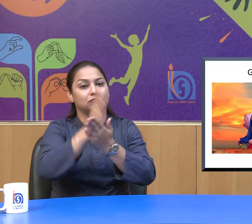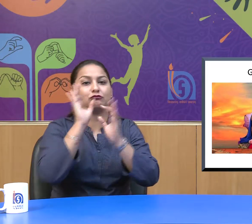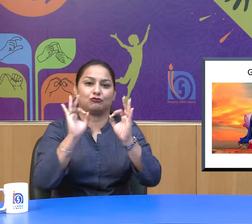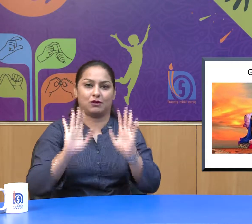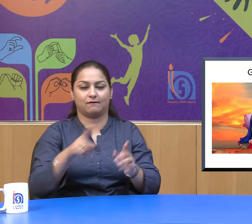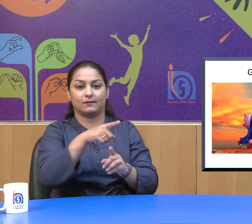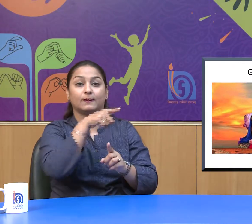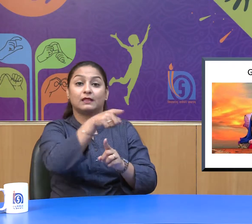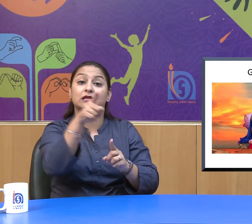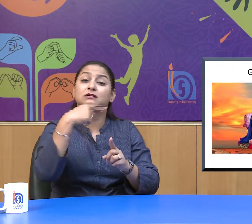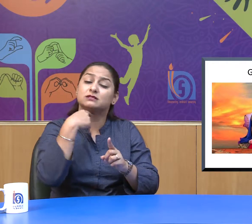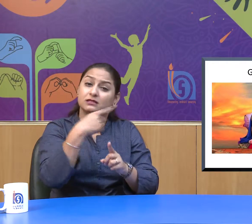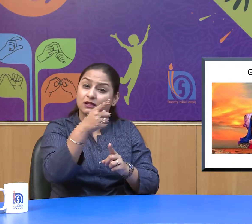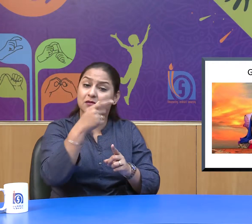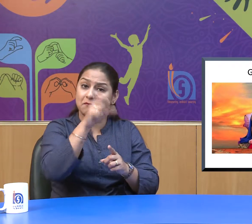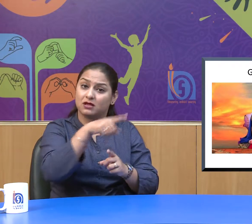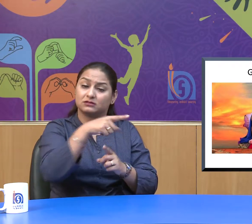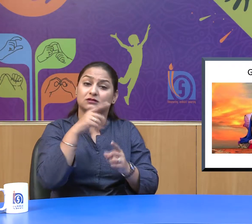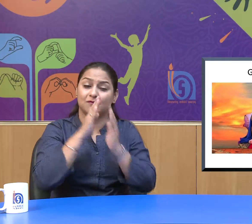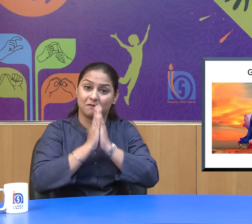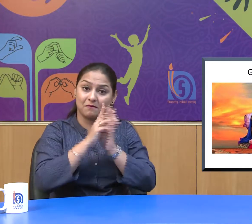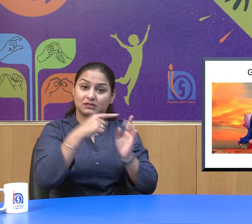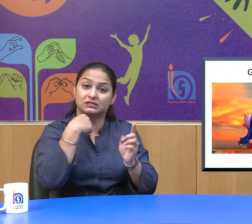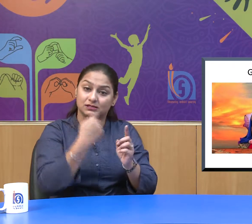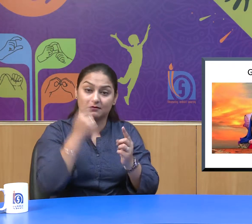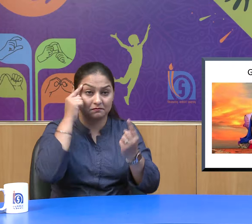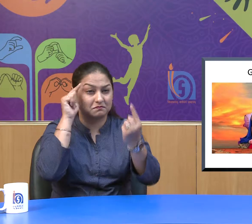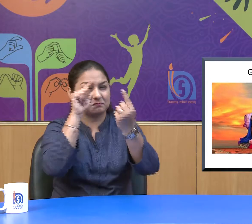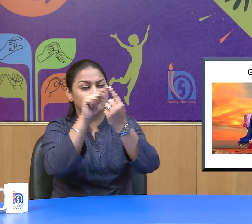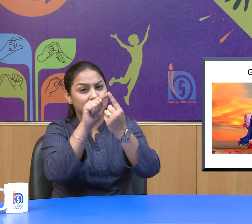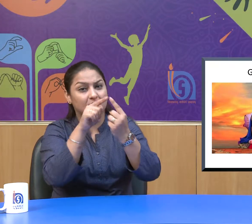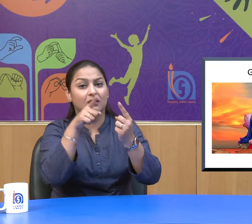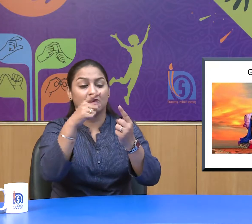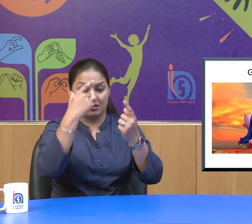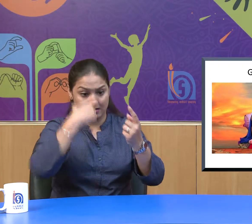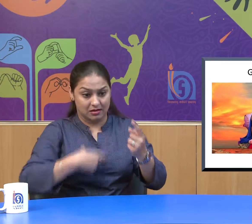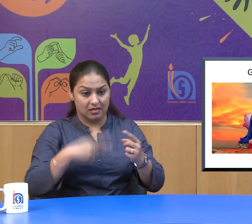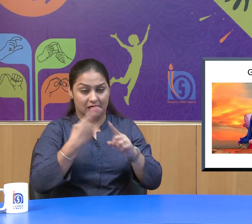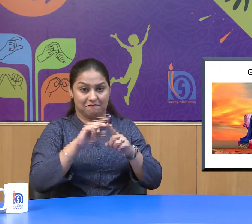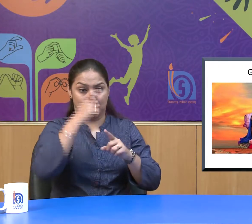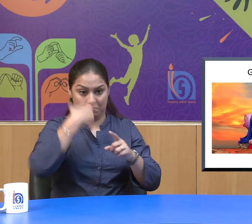anyone could achieve a spiritual life while doing his duties as a